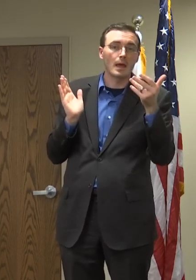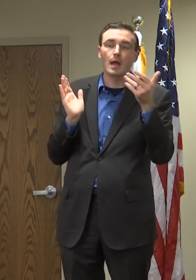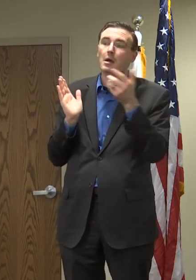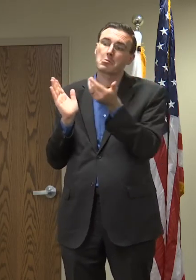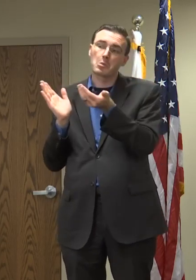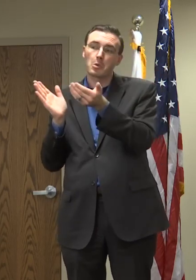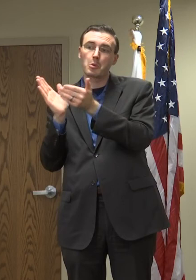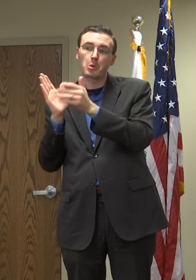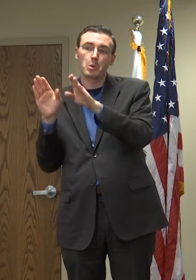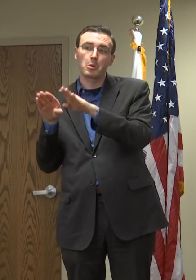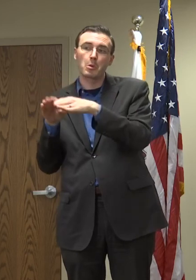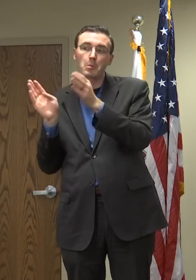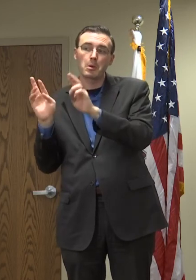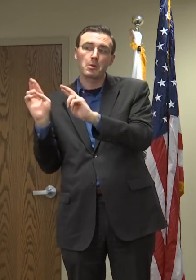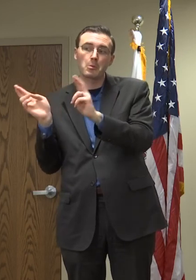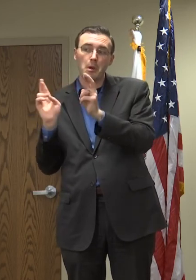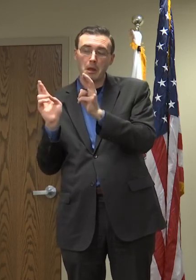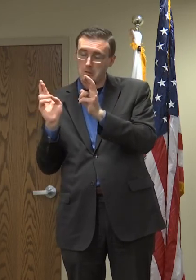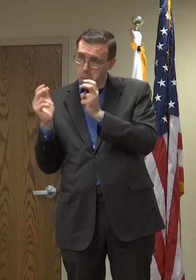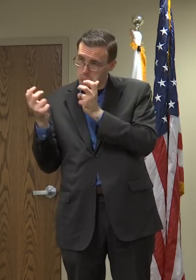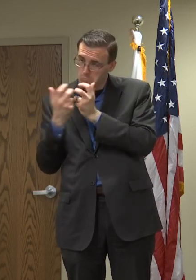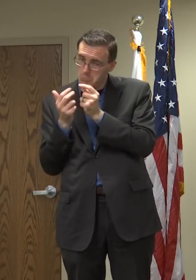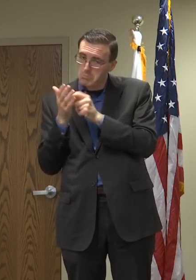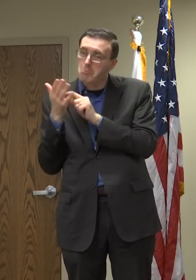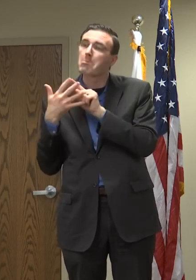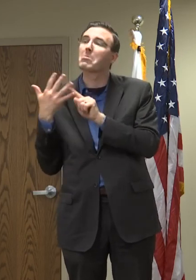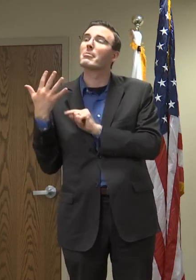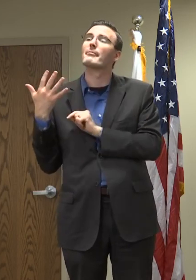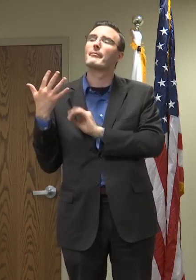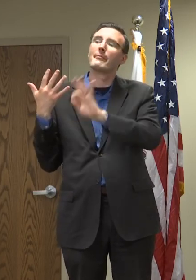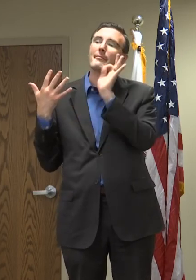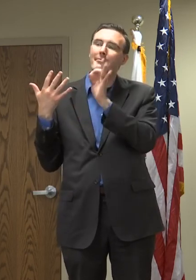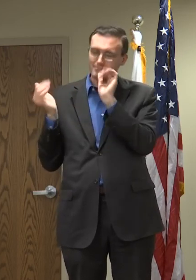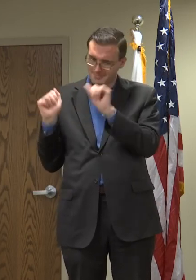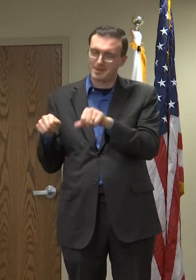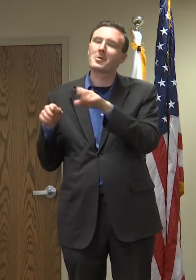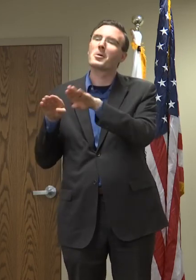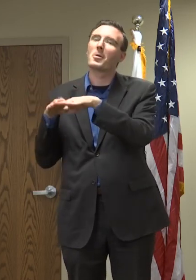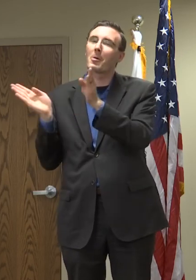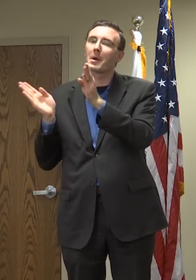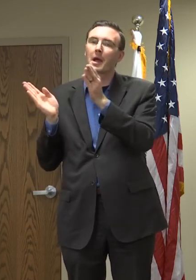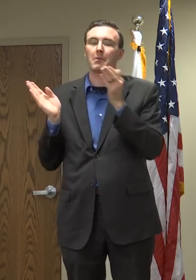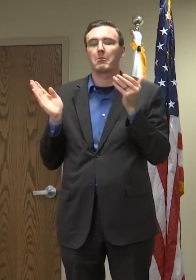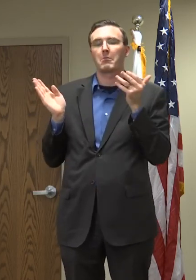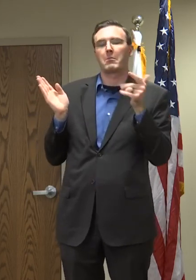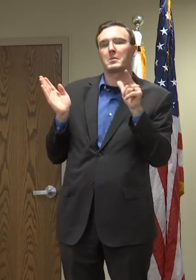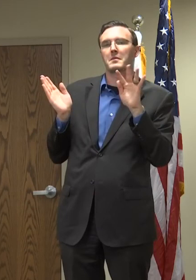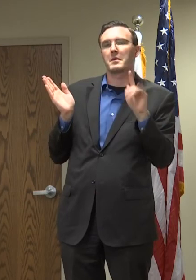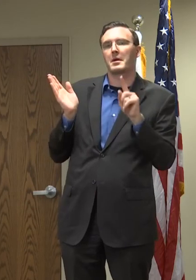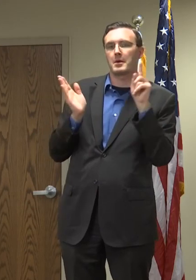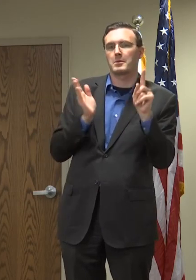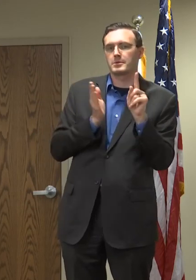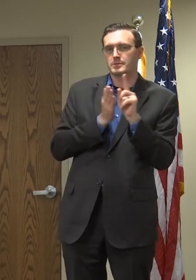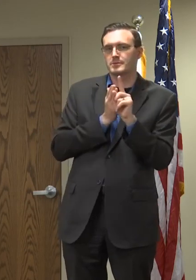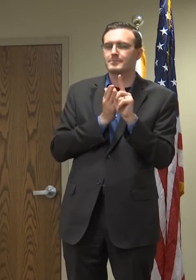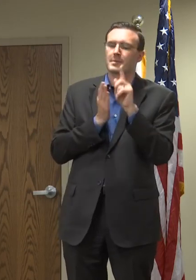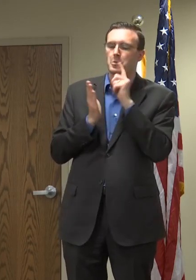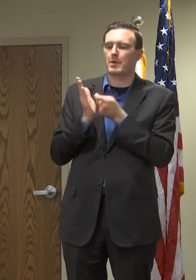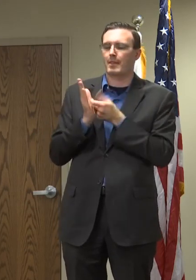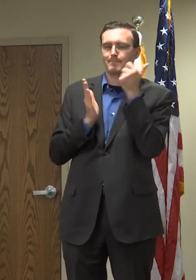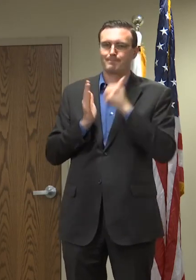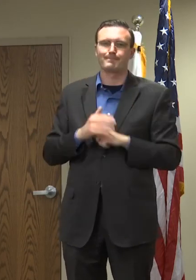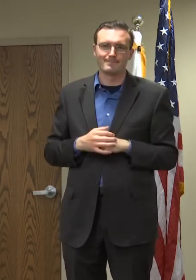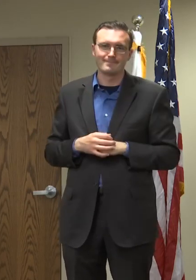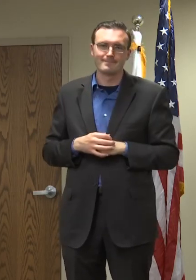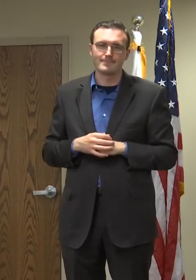within 24 hours. But again, the idea being that the public needs to really make choices. Look at the open